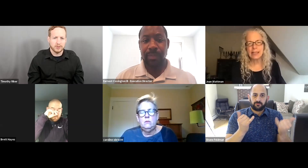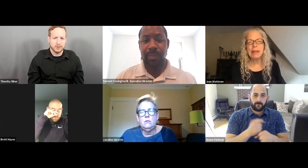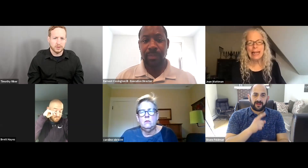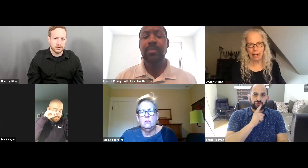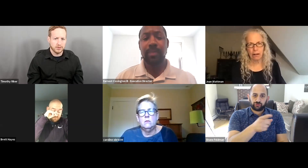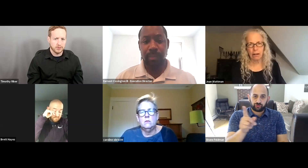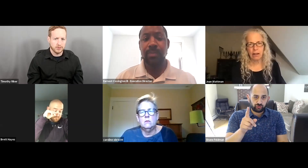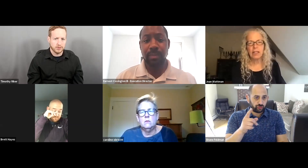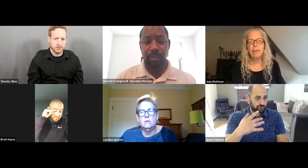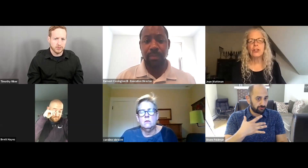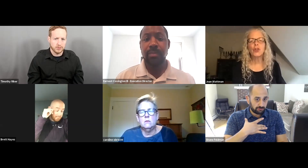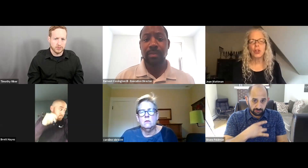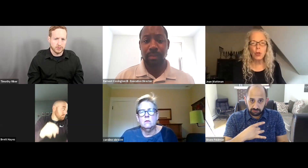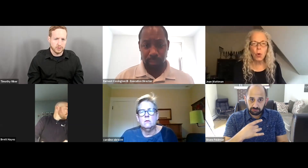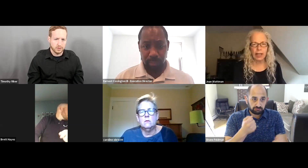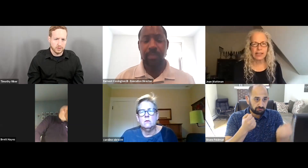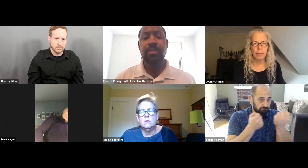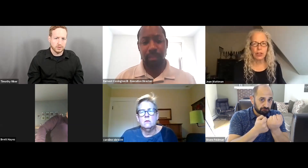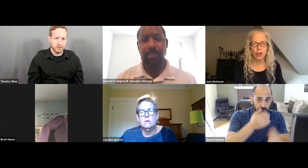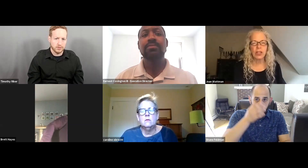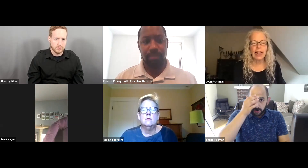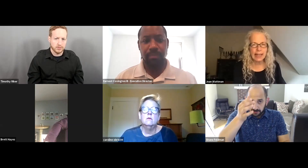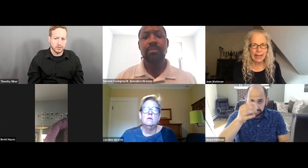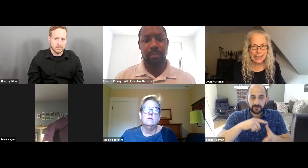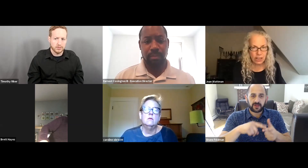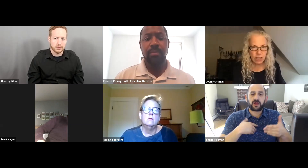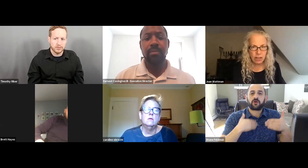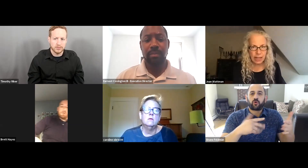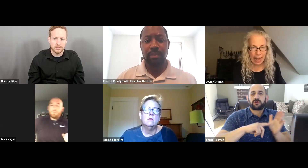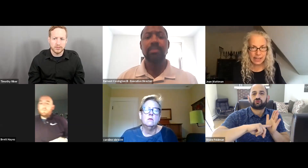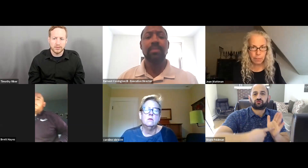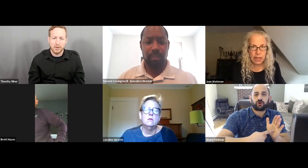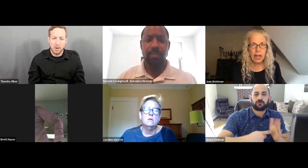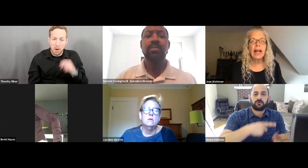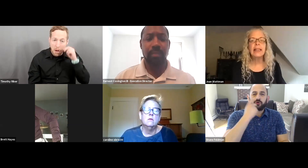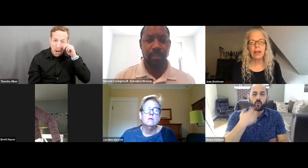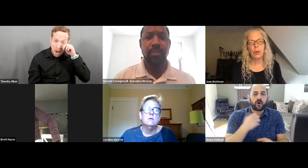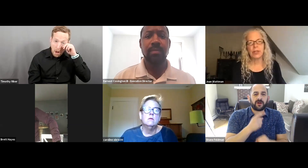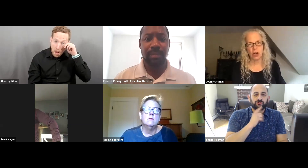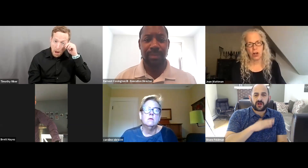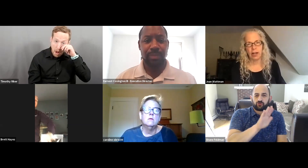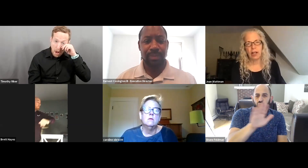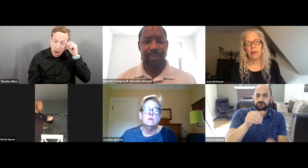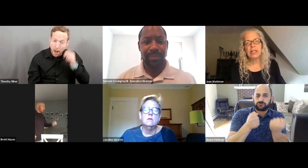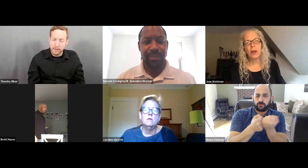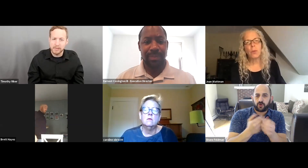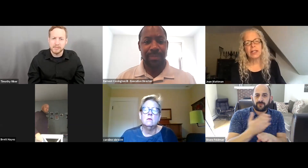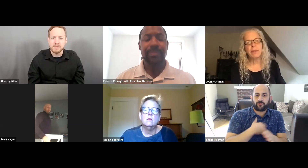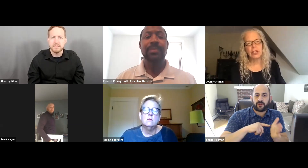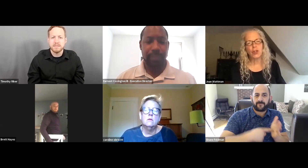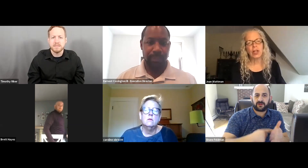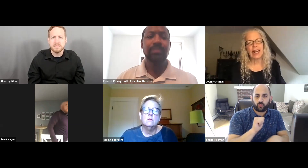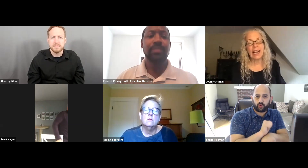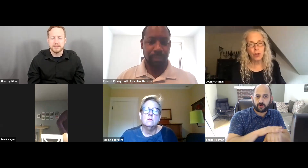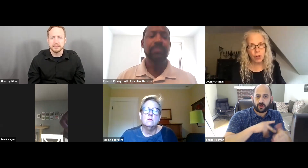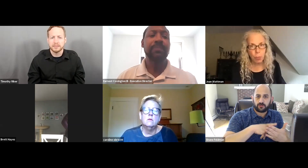until this meeting to make sure that you all as commissioners like the idea, the concept, and then we would start it. Because I wanted to